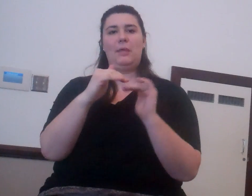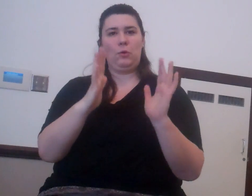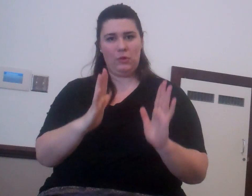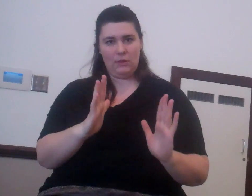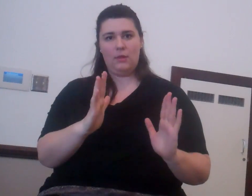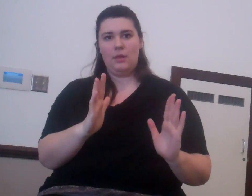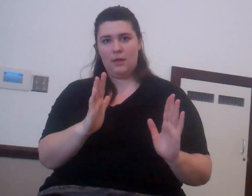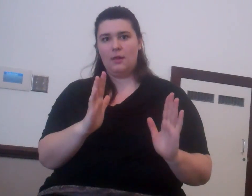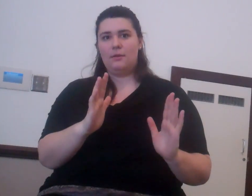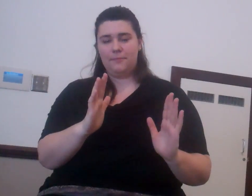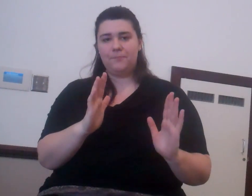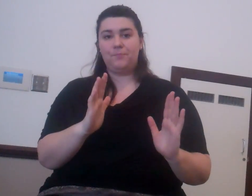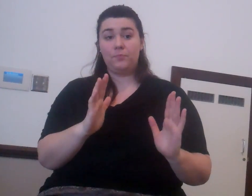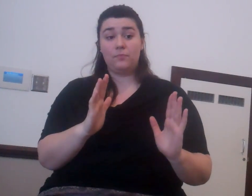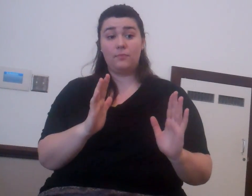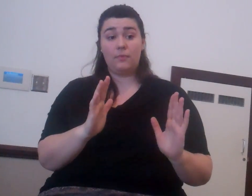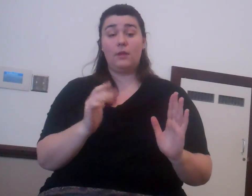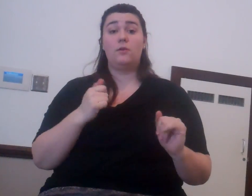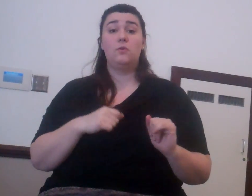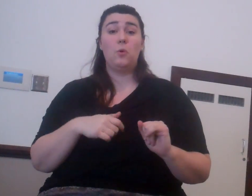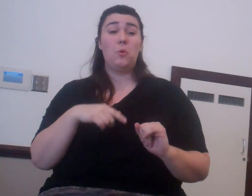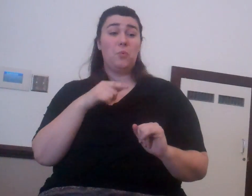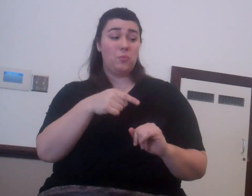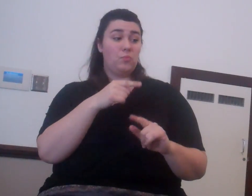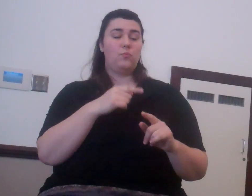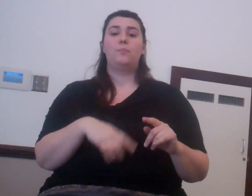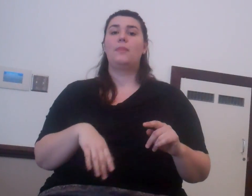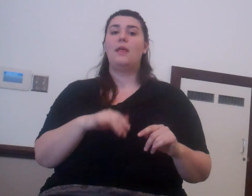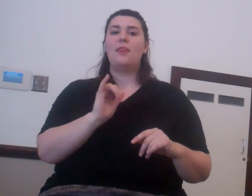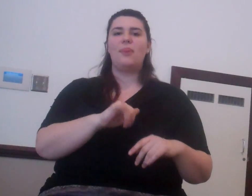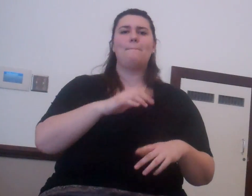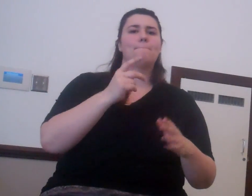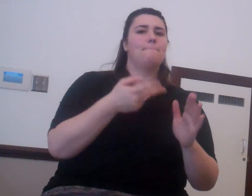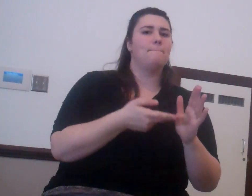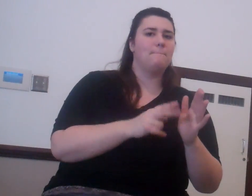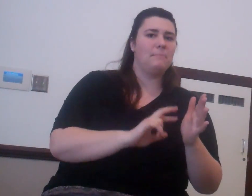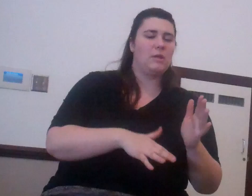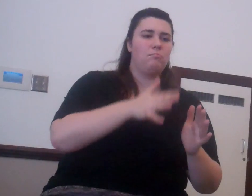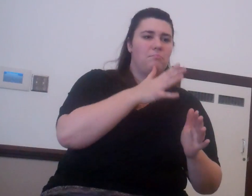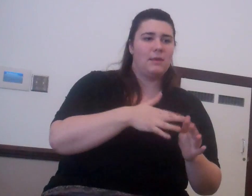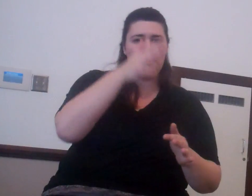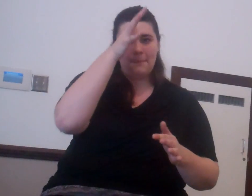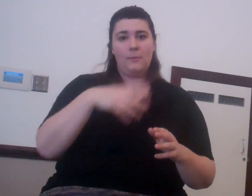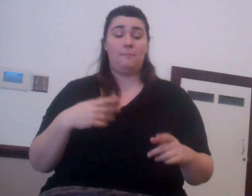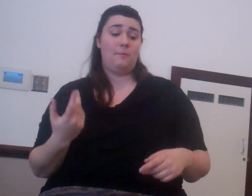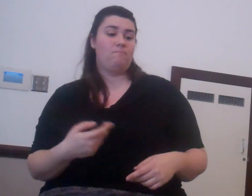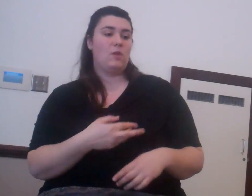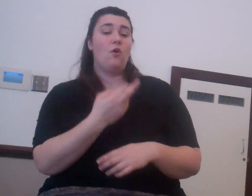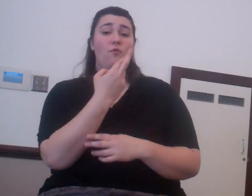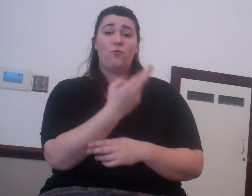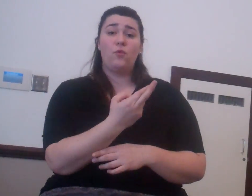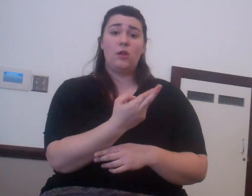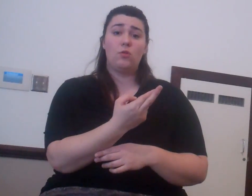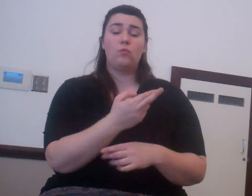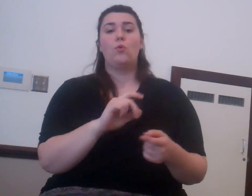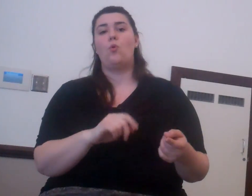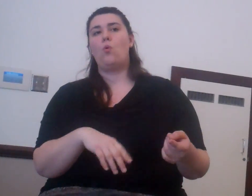They have a lot of similar issues as cross-sex heterosexual friendships, which we talked about a little bit last